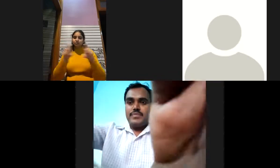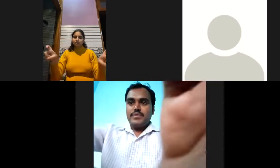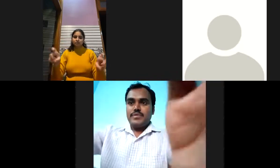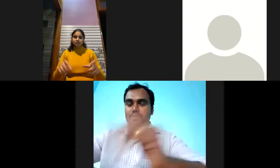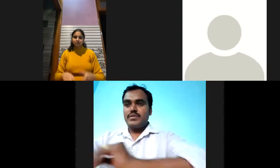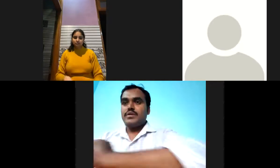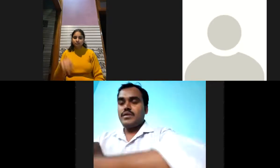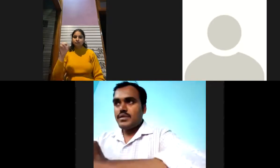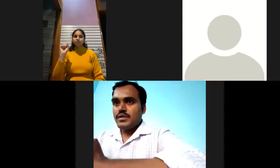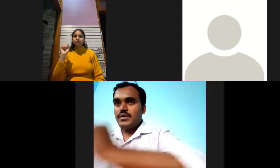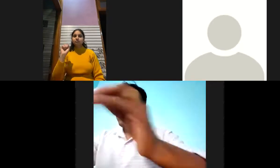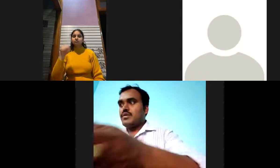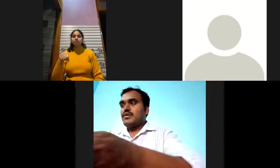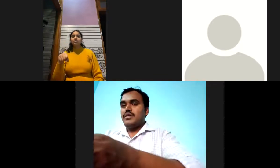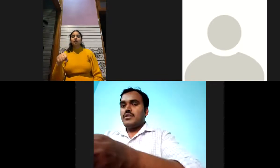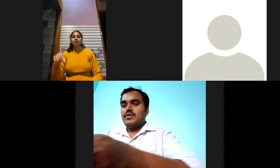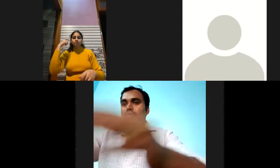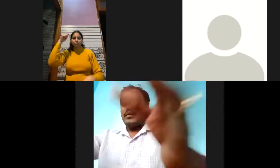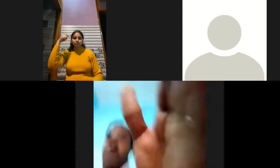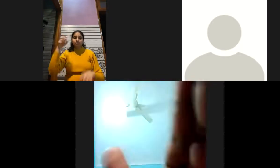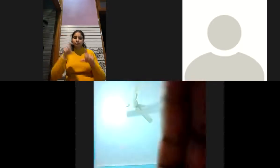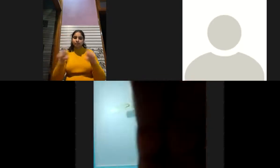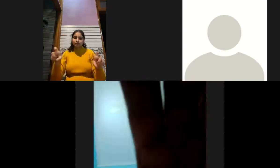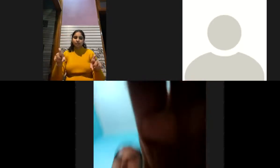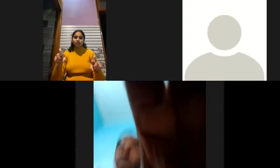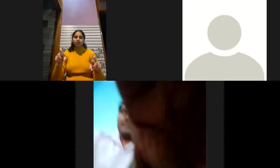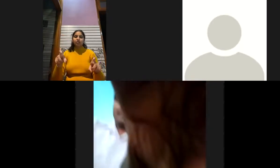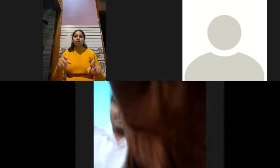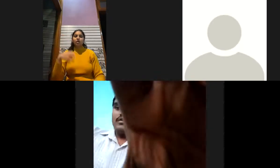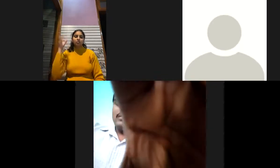Yes, the video is clear and the audio is also clear.